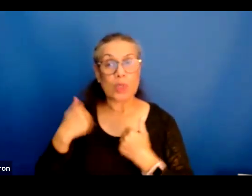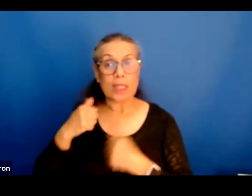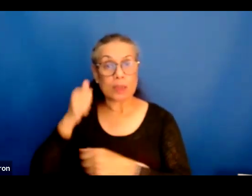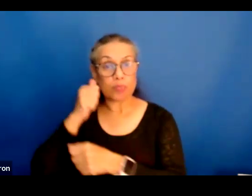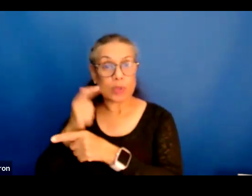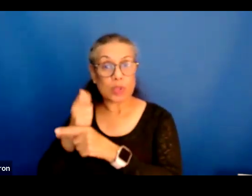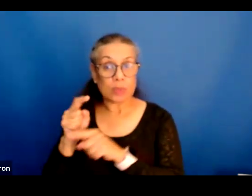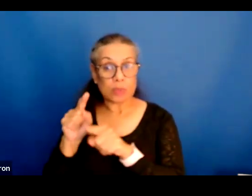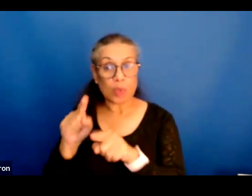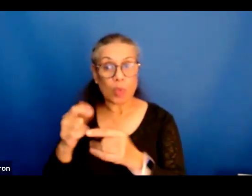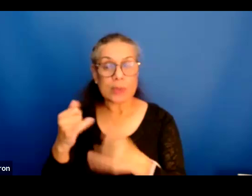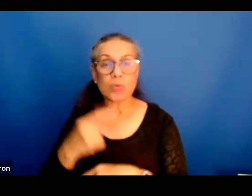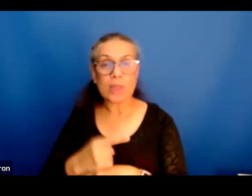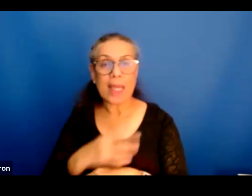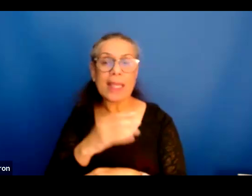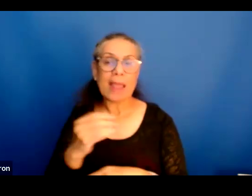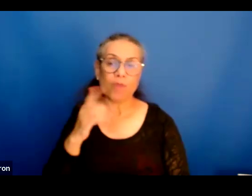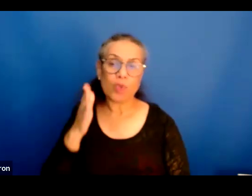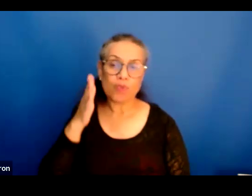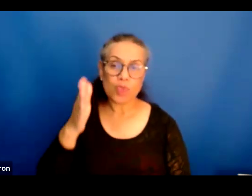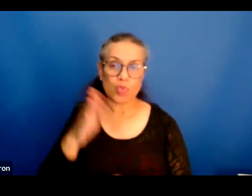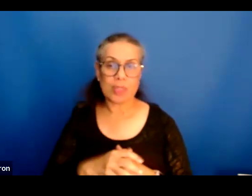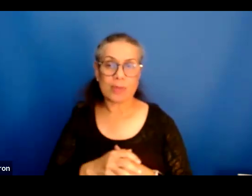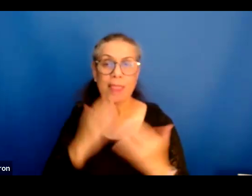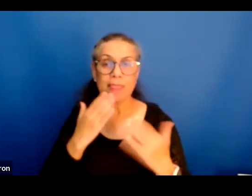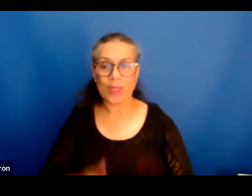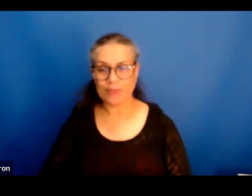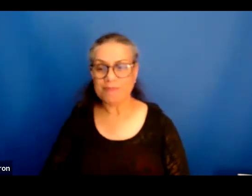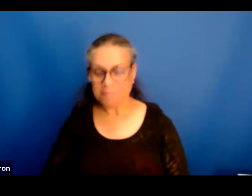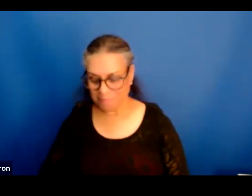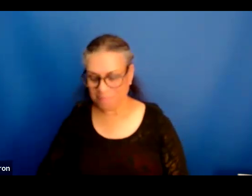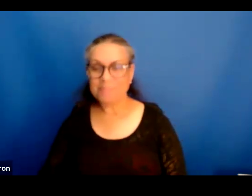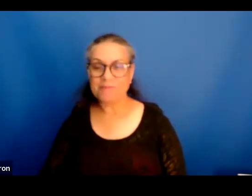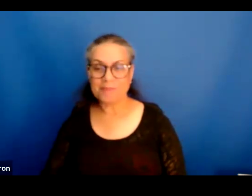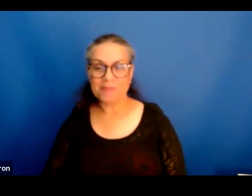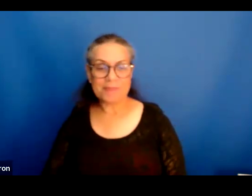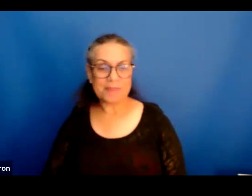today, and also for the future children. Thank you.